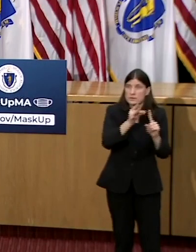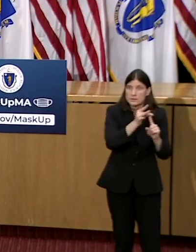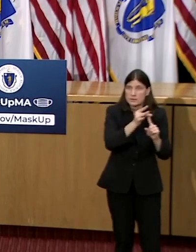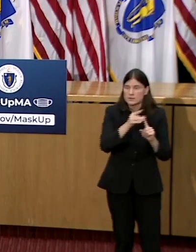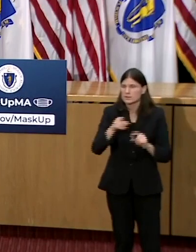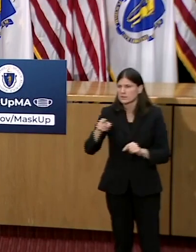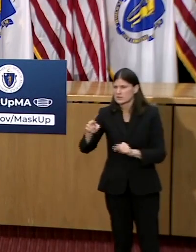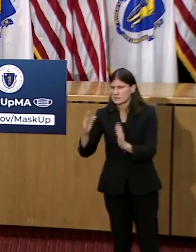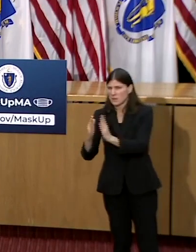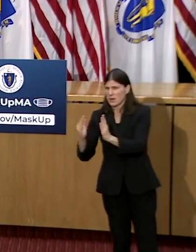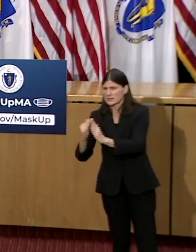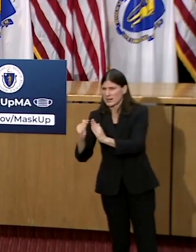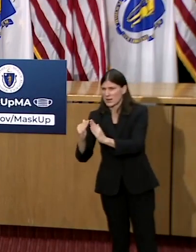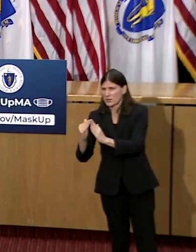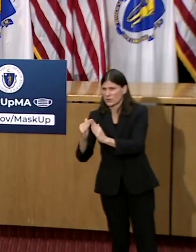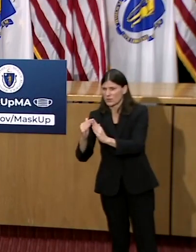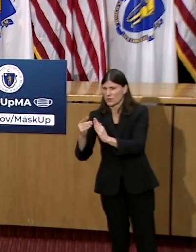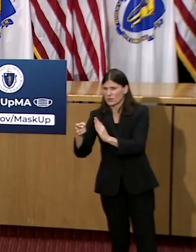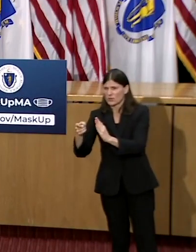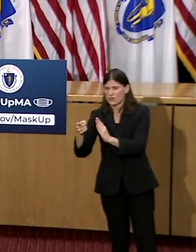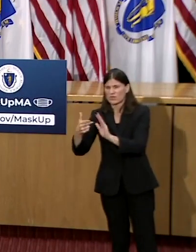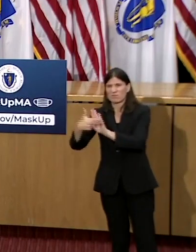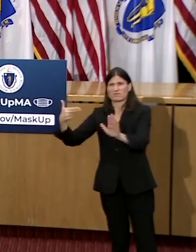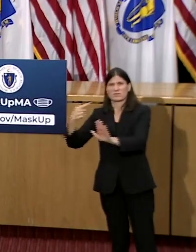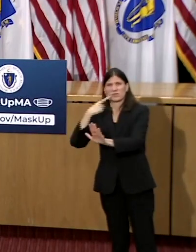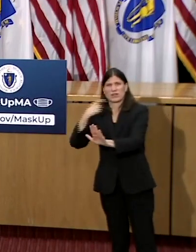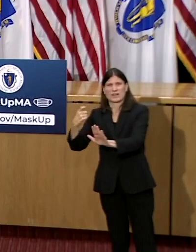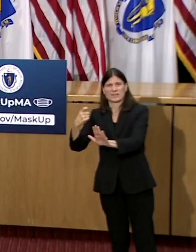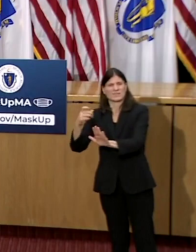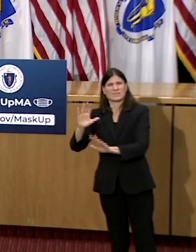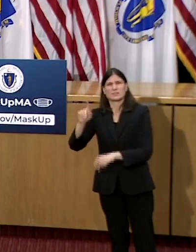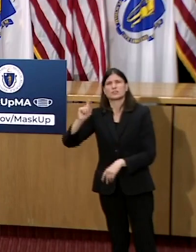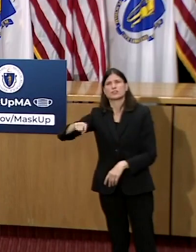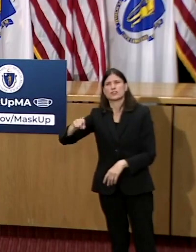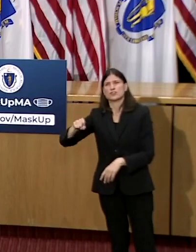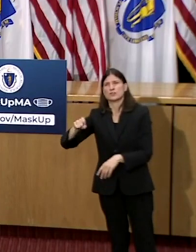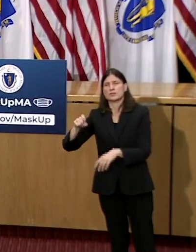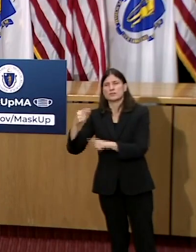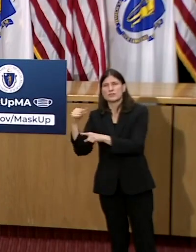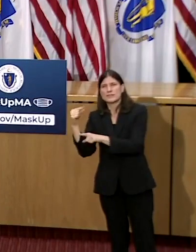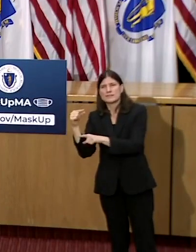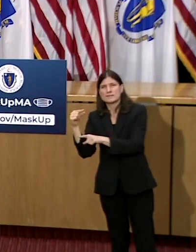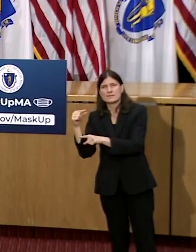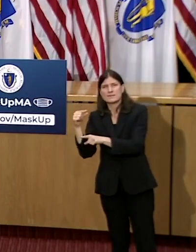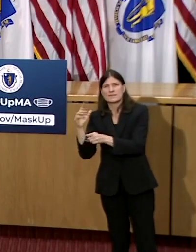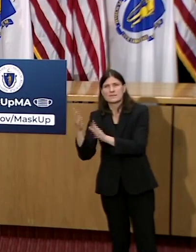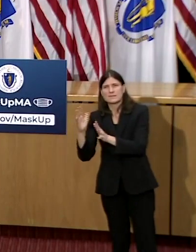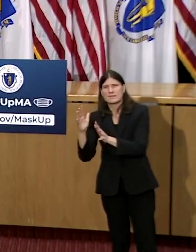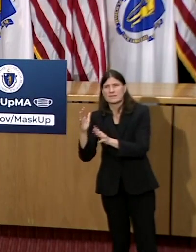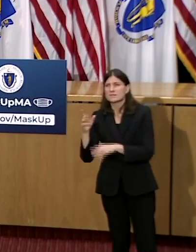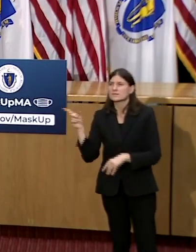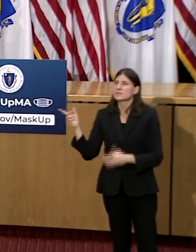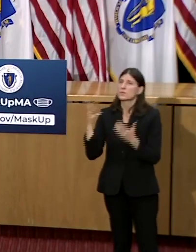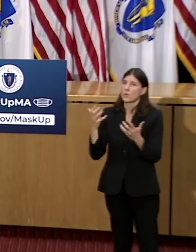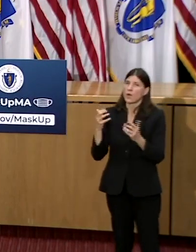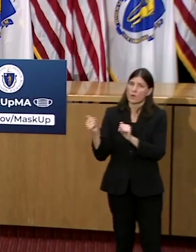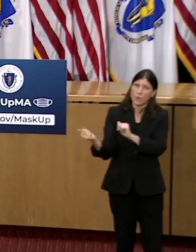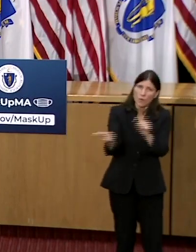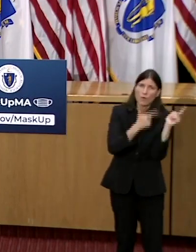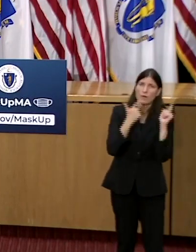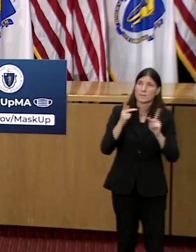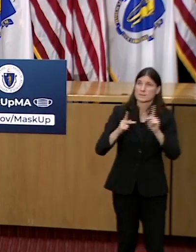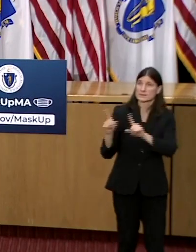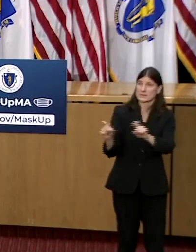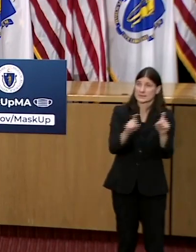want communities to test. I don't want some community to say, I'm not going to test because I'm worried about increasing my numbers. I want people to test. Governor,